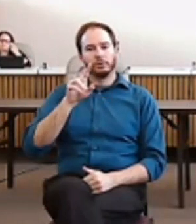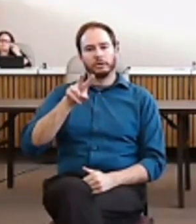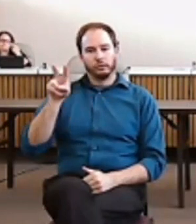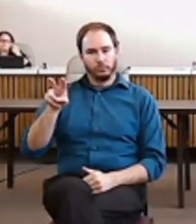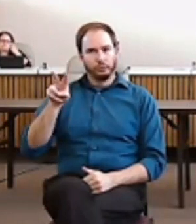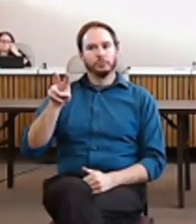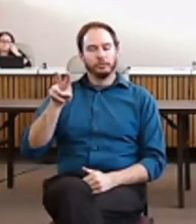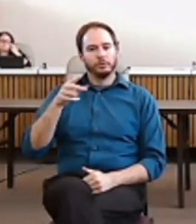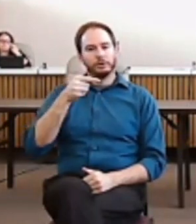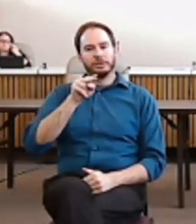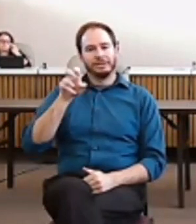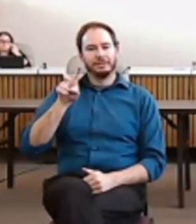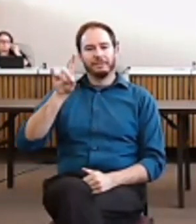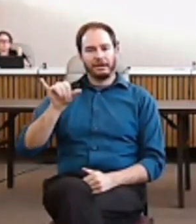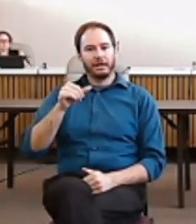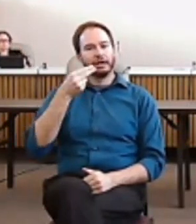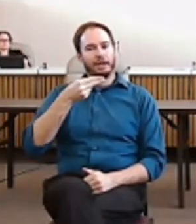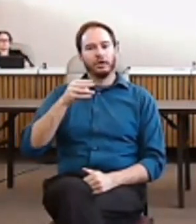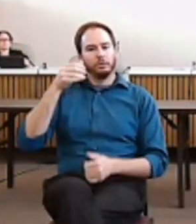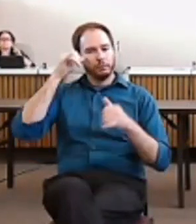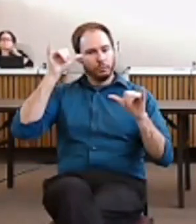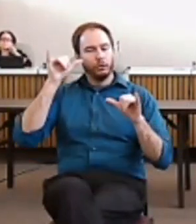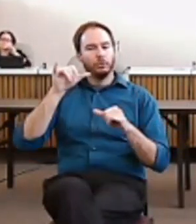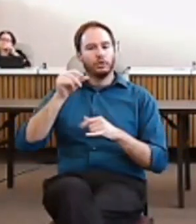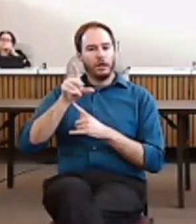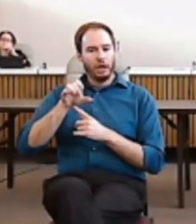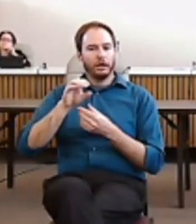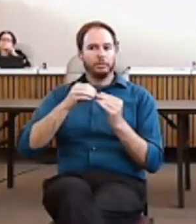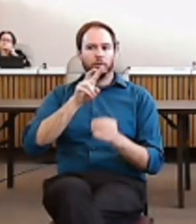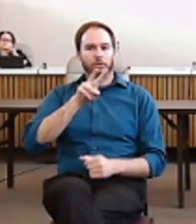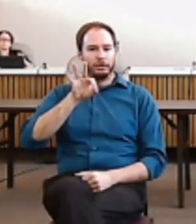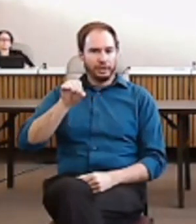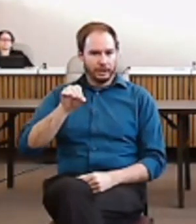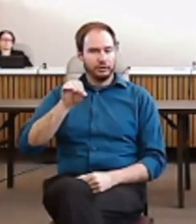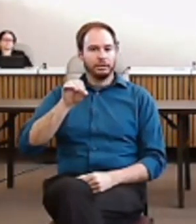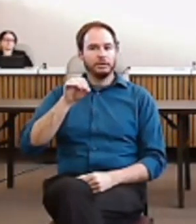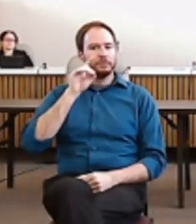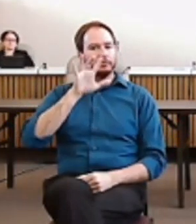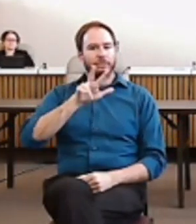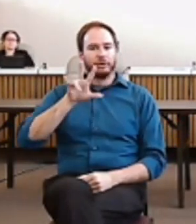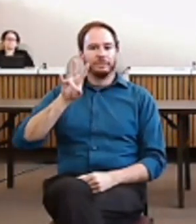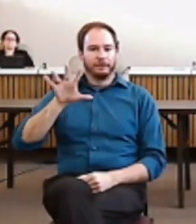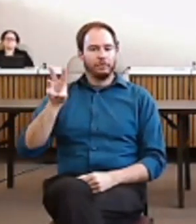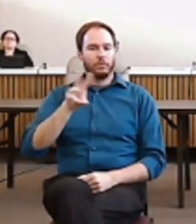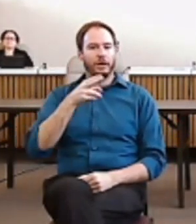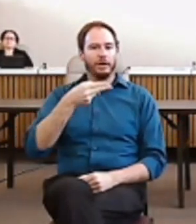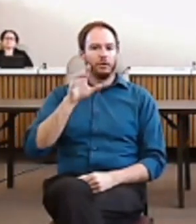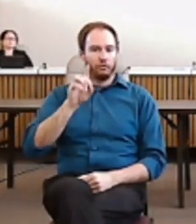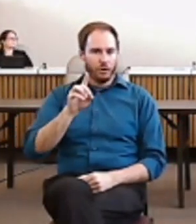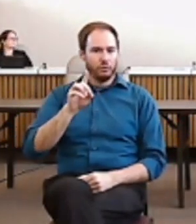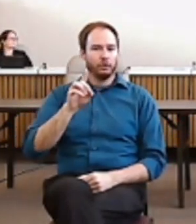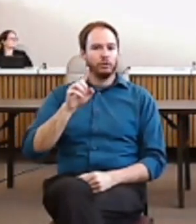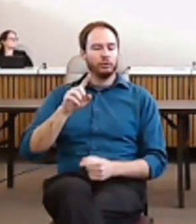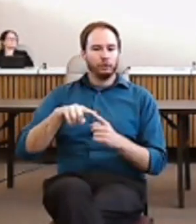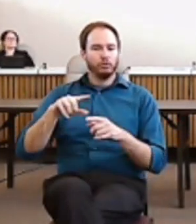2022-022, Genesee Valley Henrietta Moose Lodge number 2290, 5375 West Henrietta Road, to